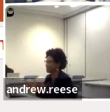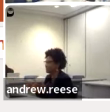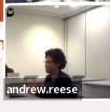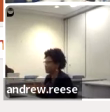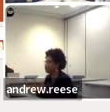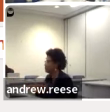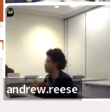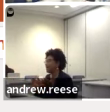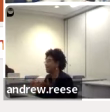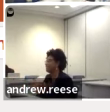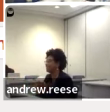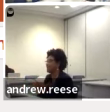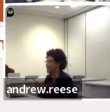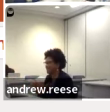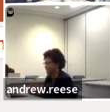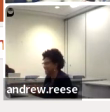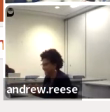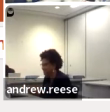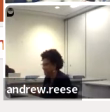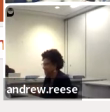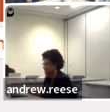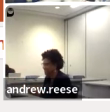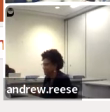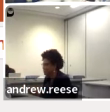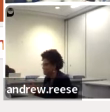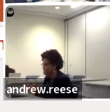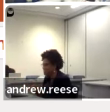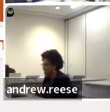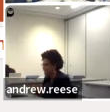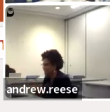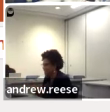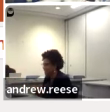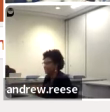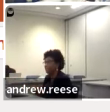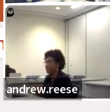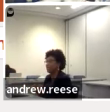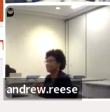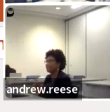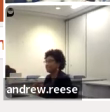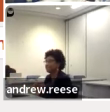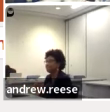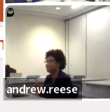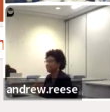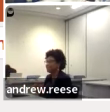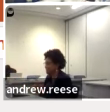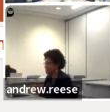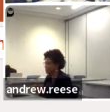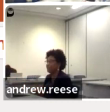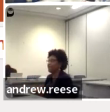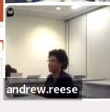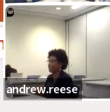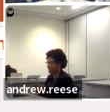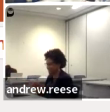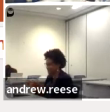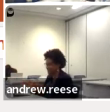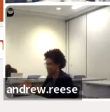providers are through both RSA and DDA. So the list may not be exhaustive. So any